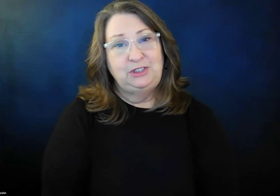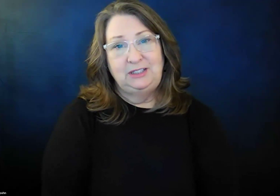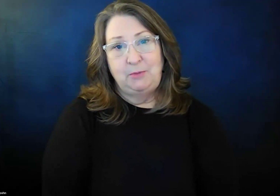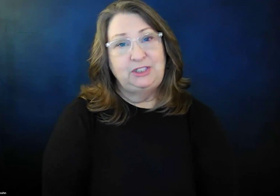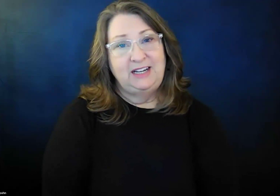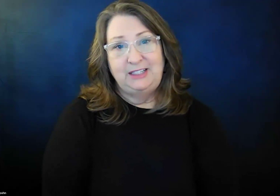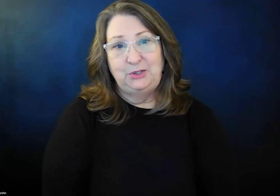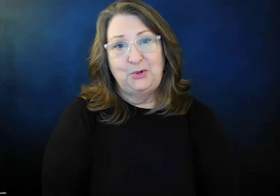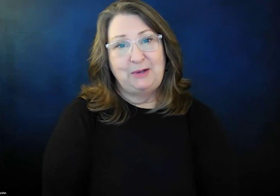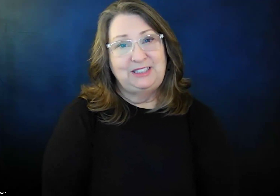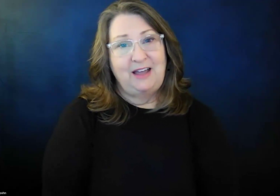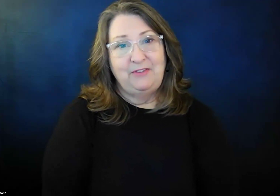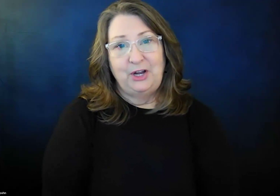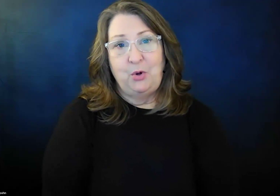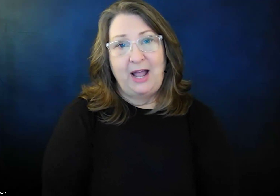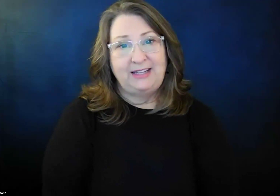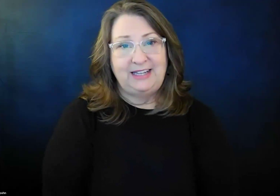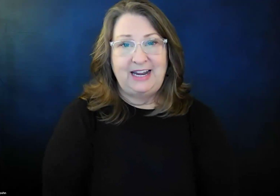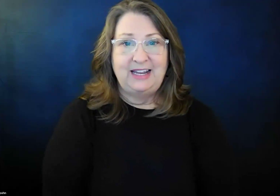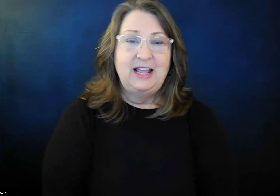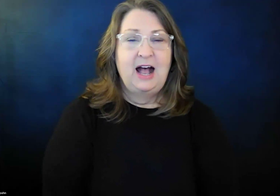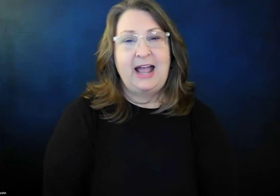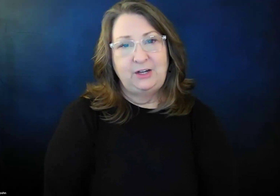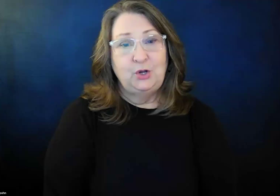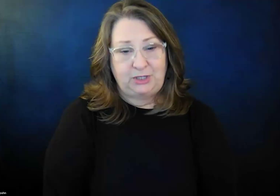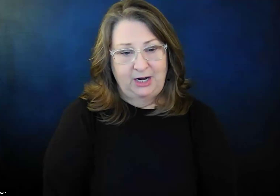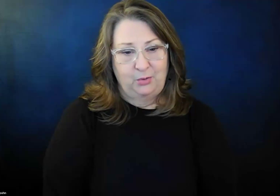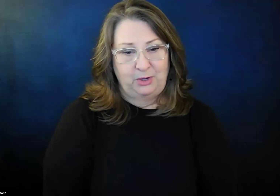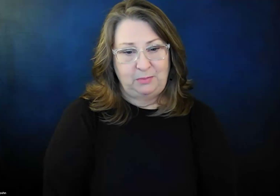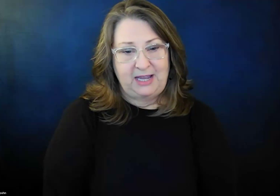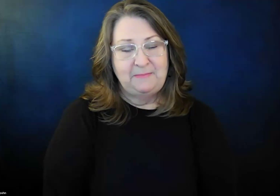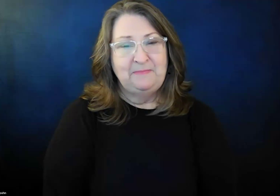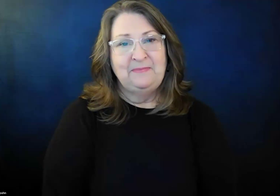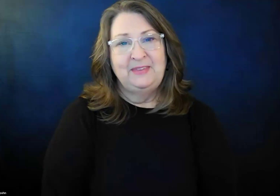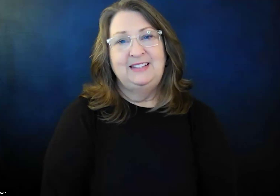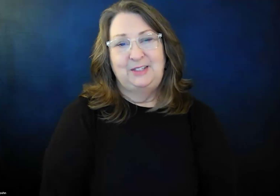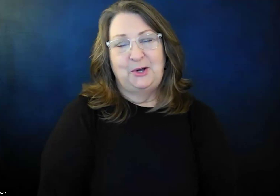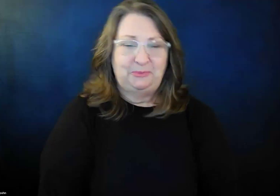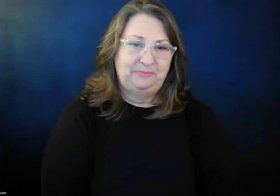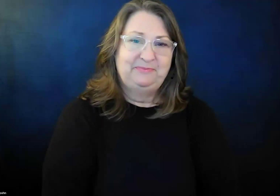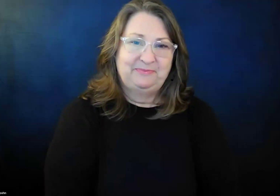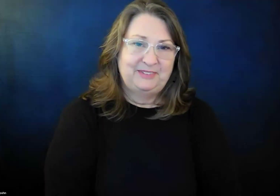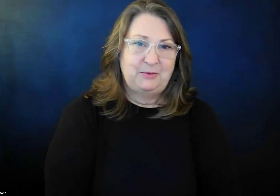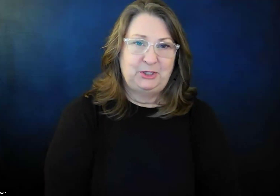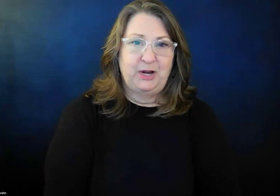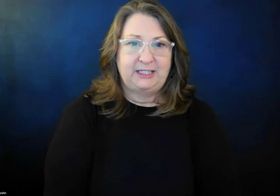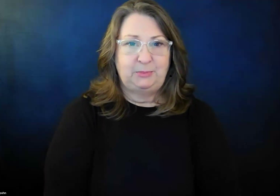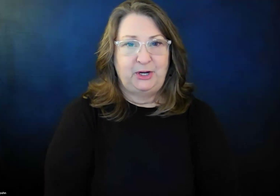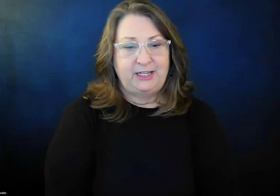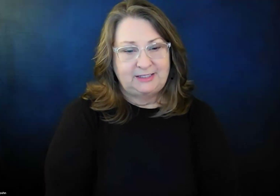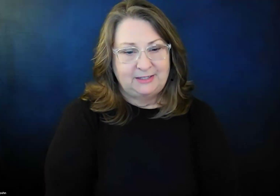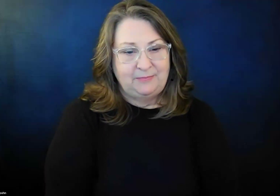know, mostly in high school, I sat very quietly and I had a note taker with me. So it was a